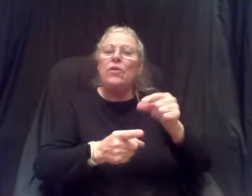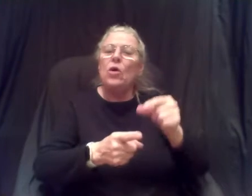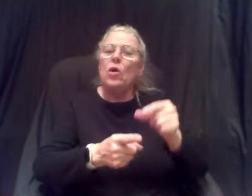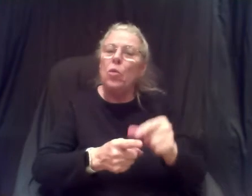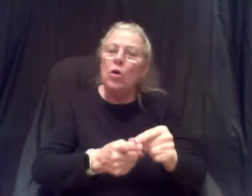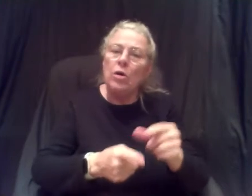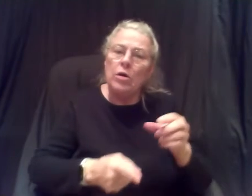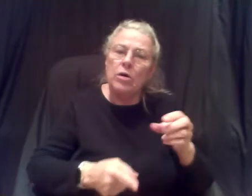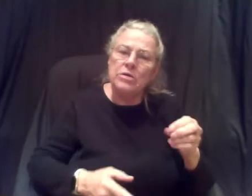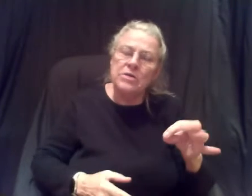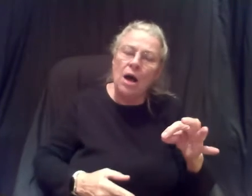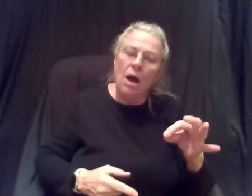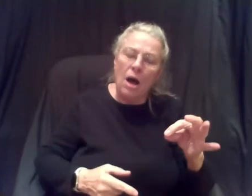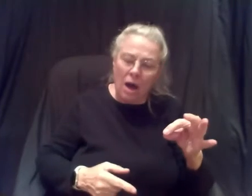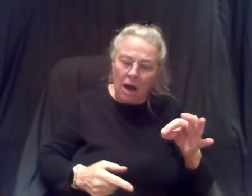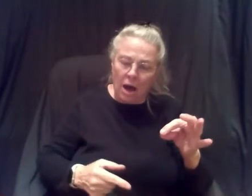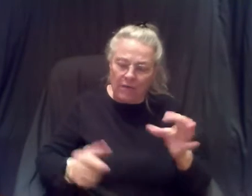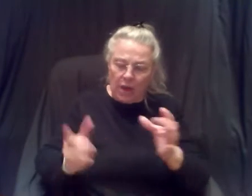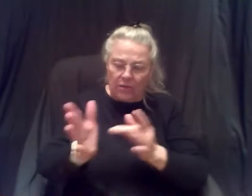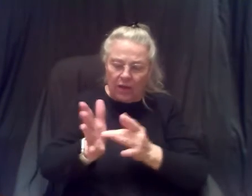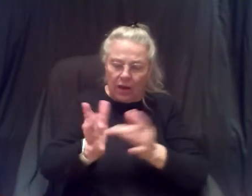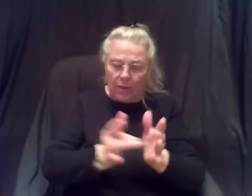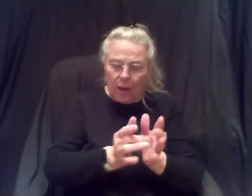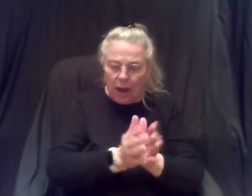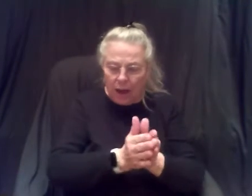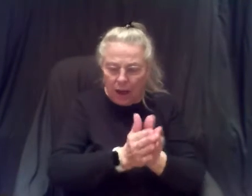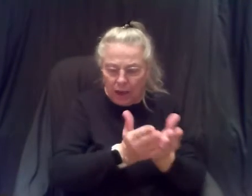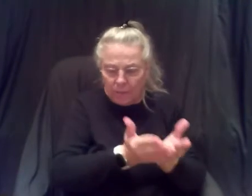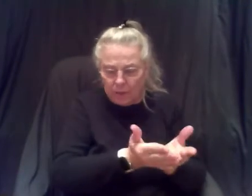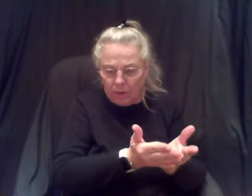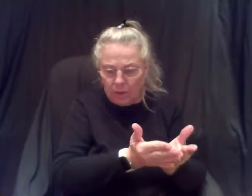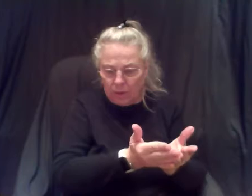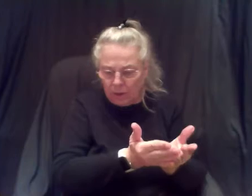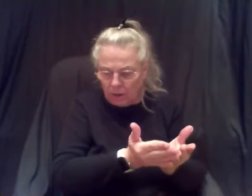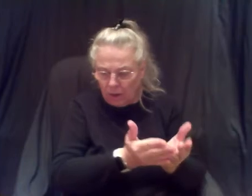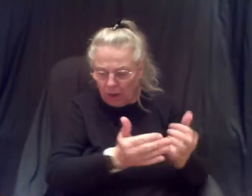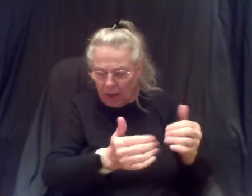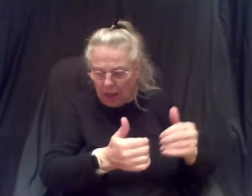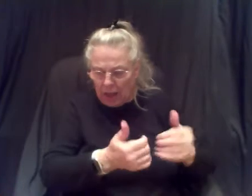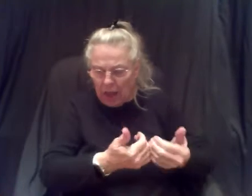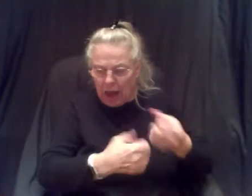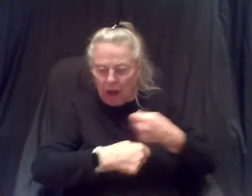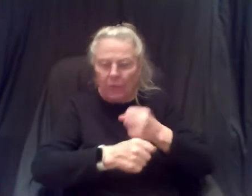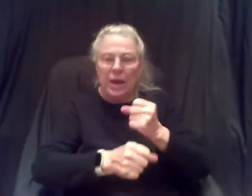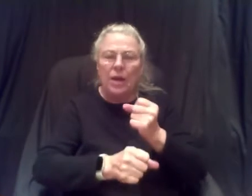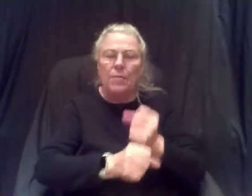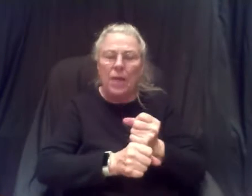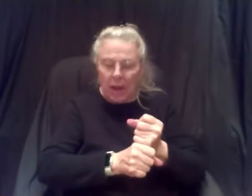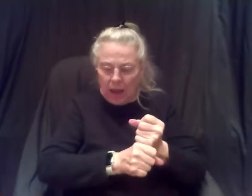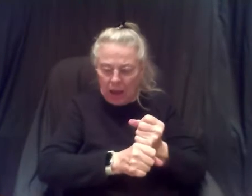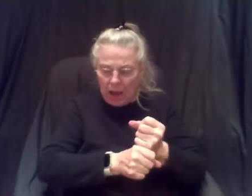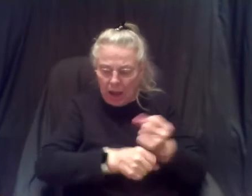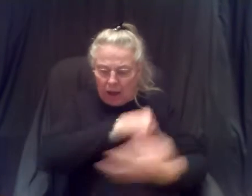the words of the Bible, how he made